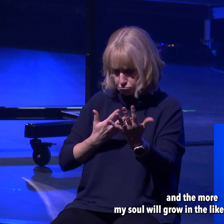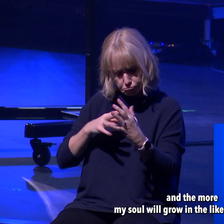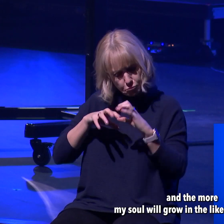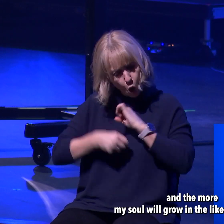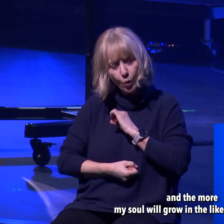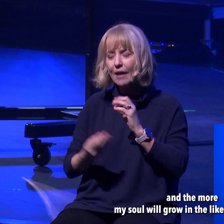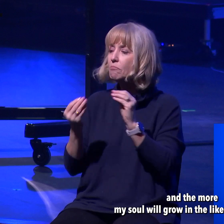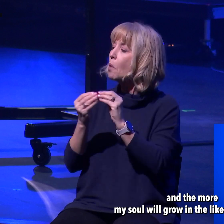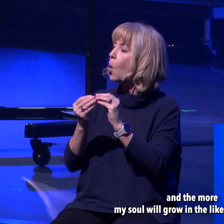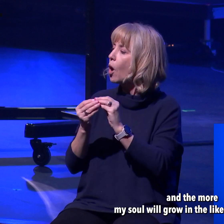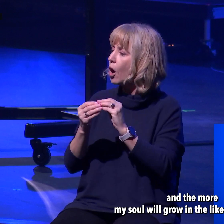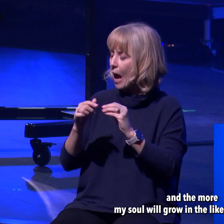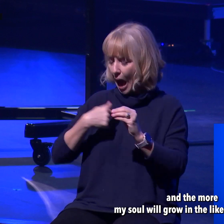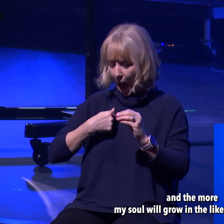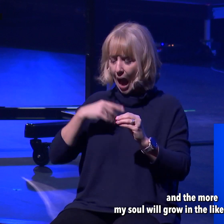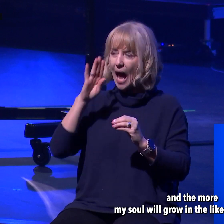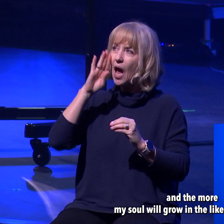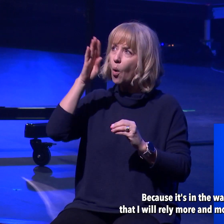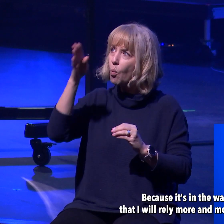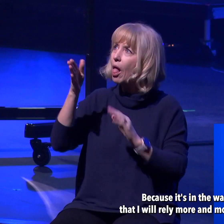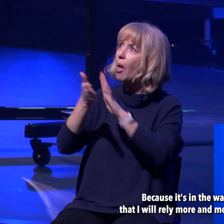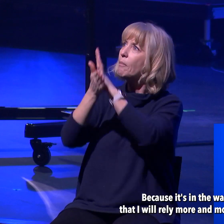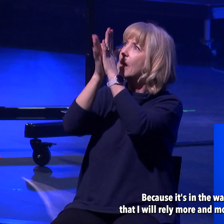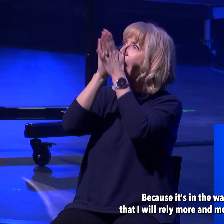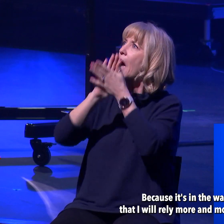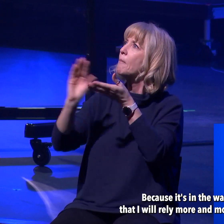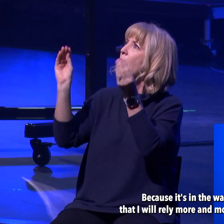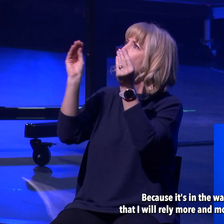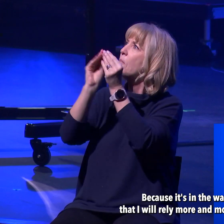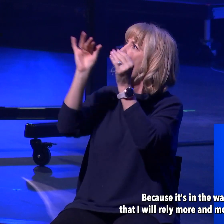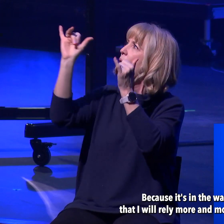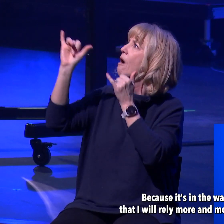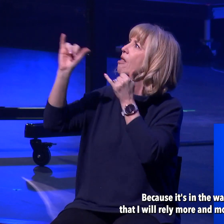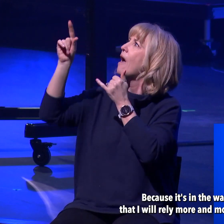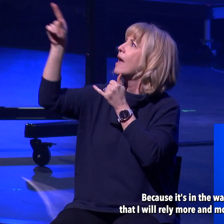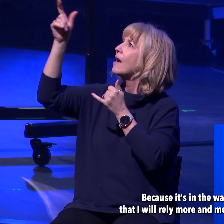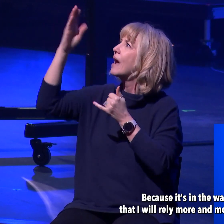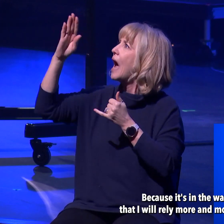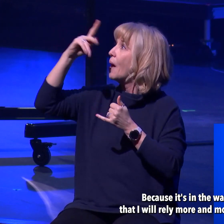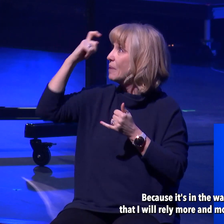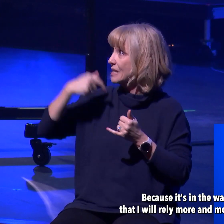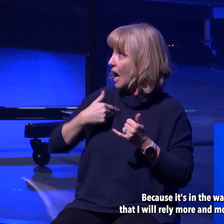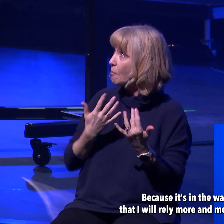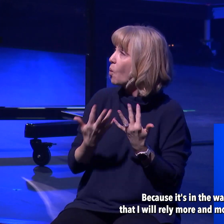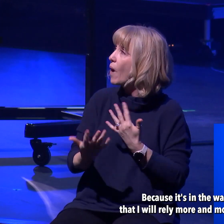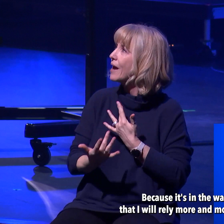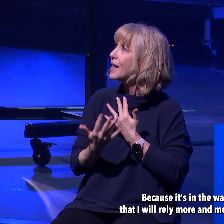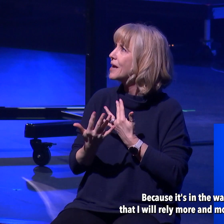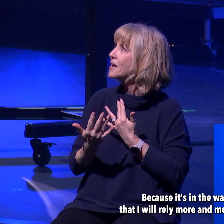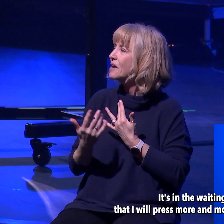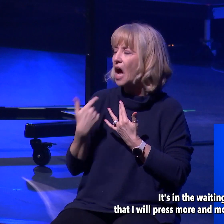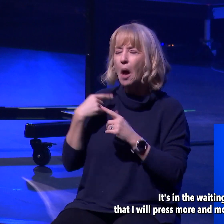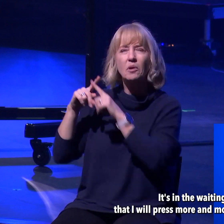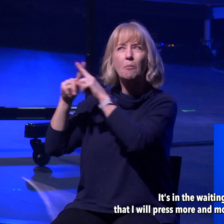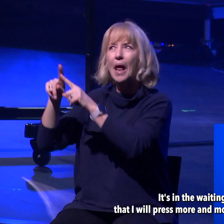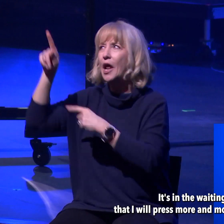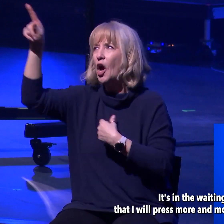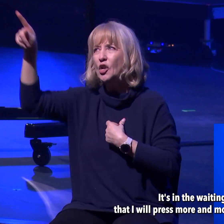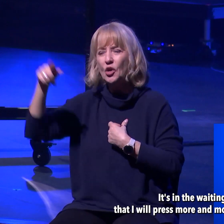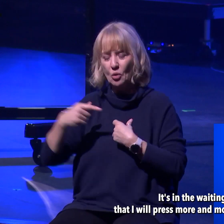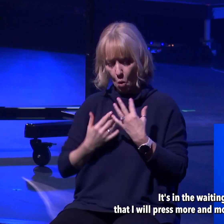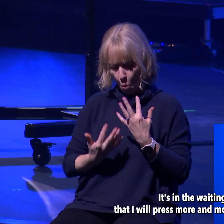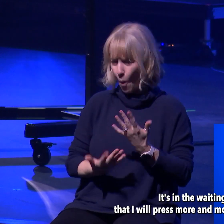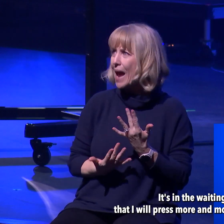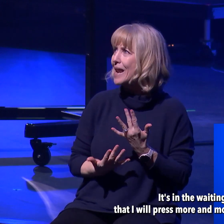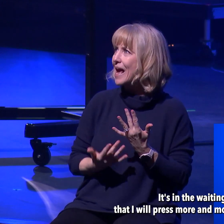soul will grow in the likeness of God, because it's in the waiting that I will rely more and more on you. It's in the